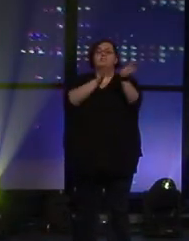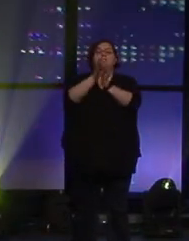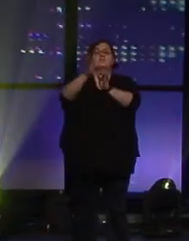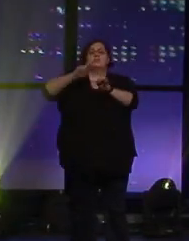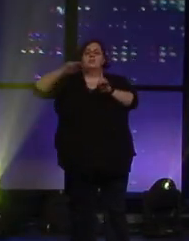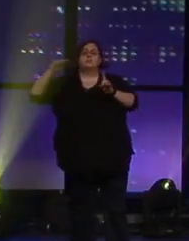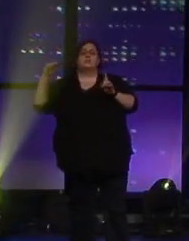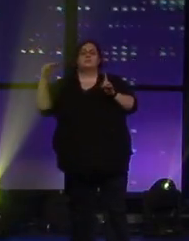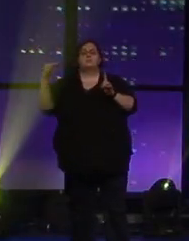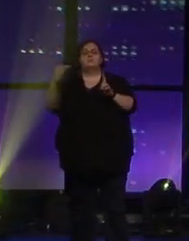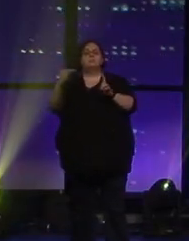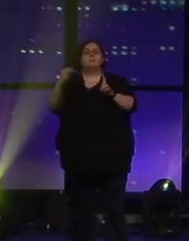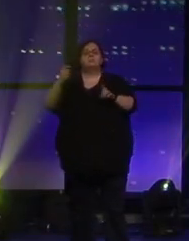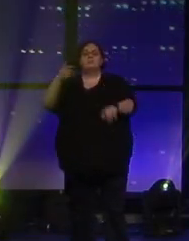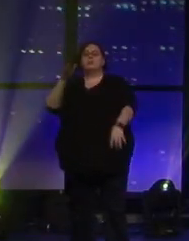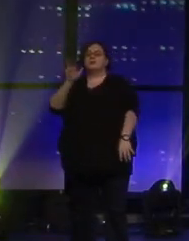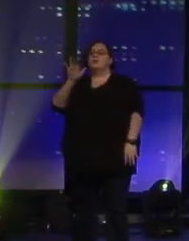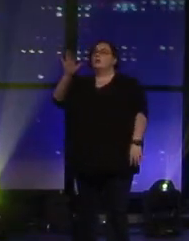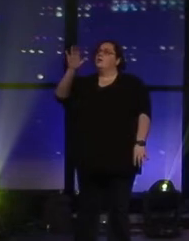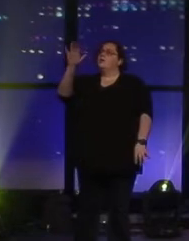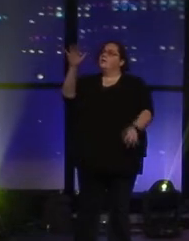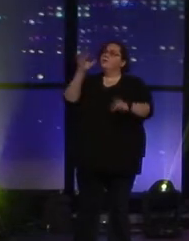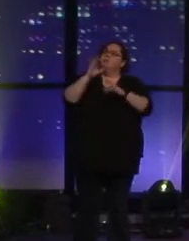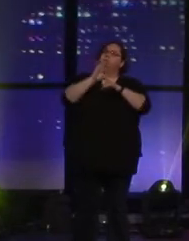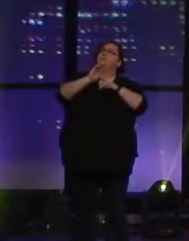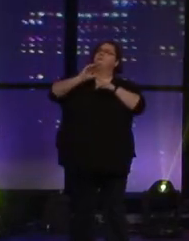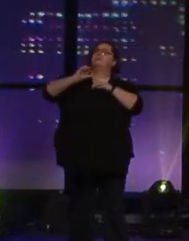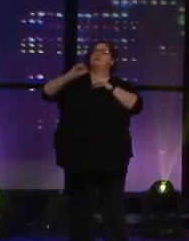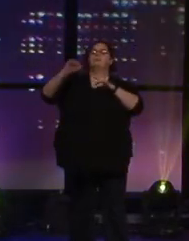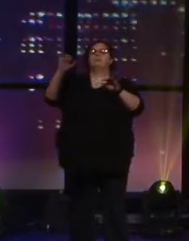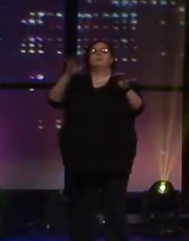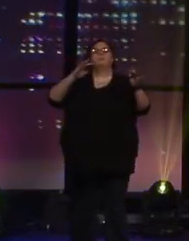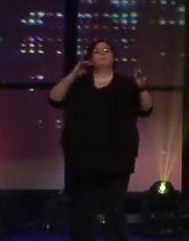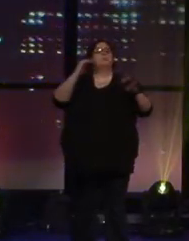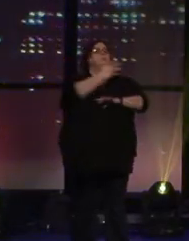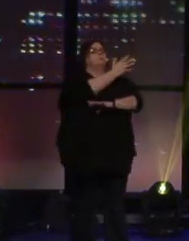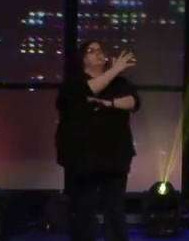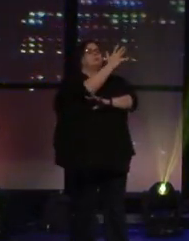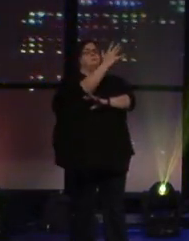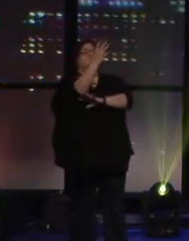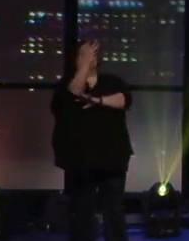see the Jesus way. You're the wonder in the